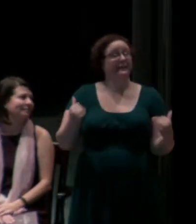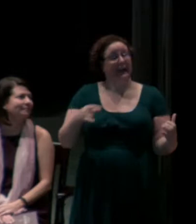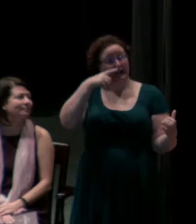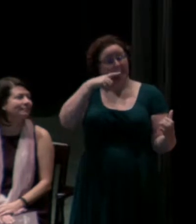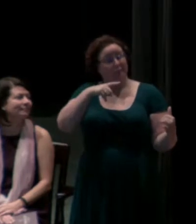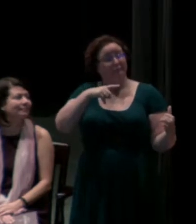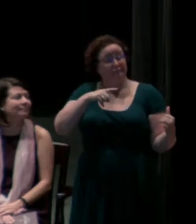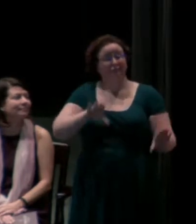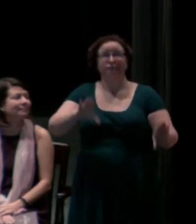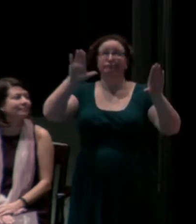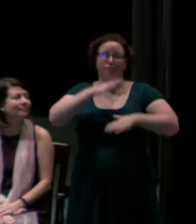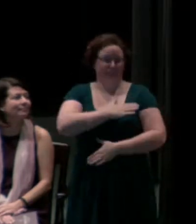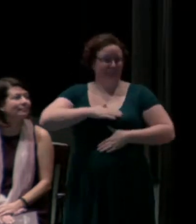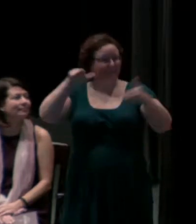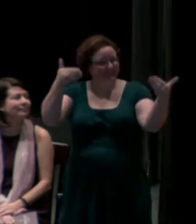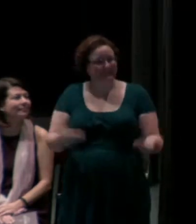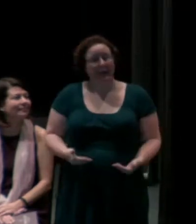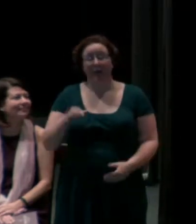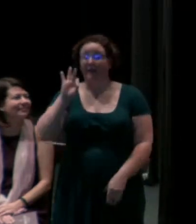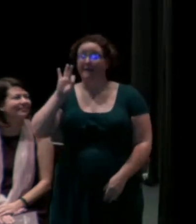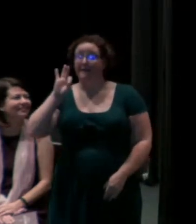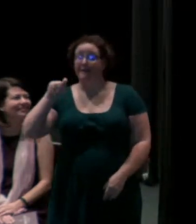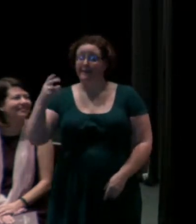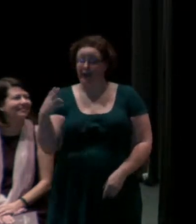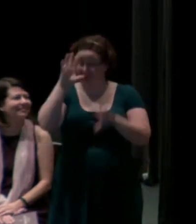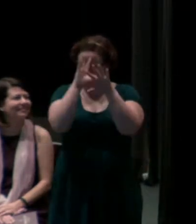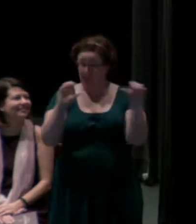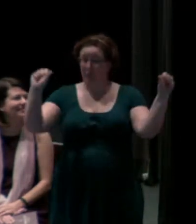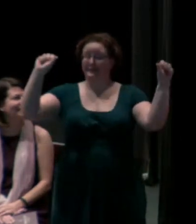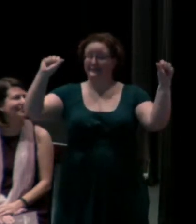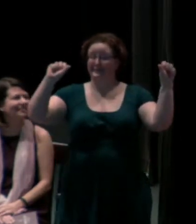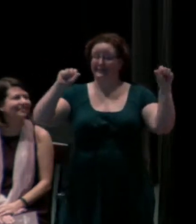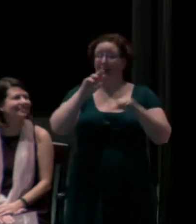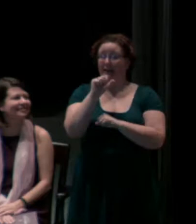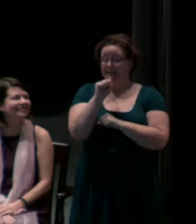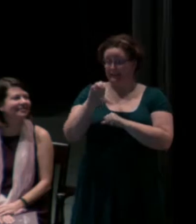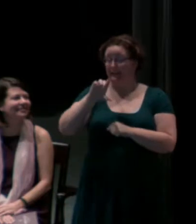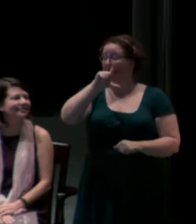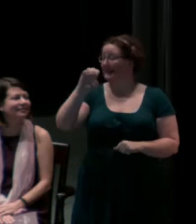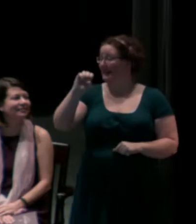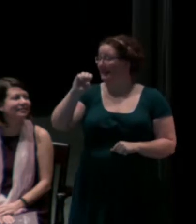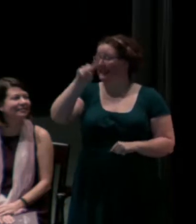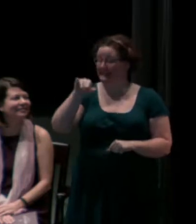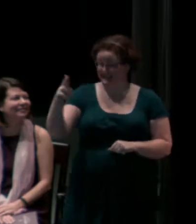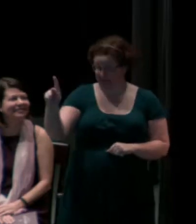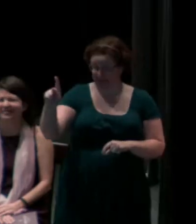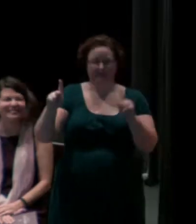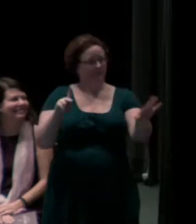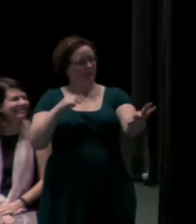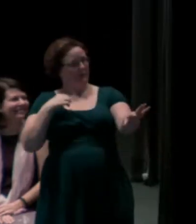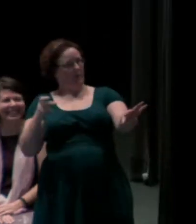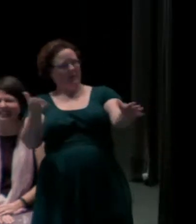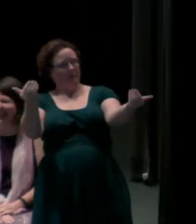gives me the great pleasure to welcome our 9th president of Agnes Scott, President Lee Zach. Just like you, oh,